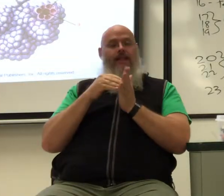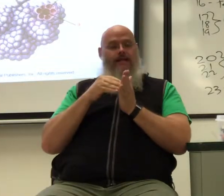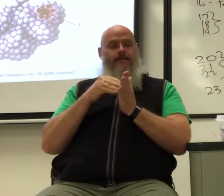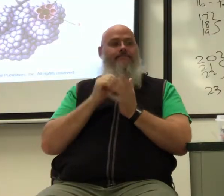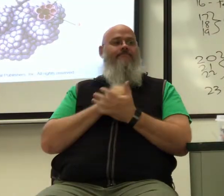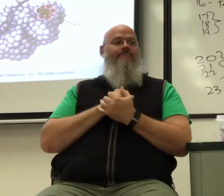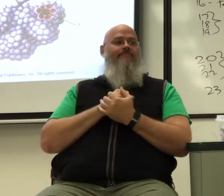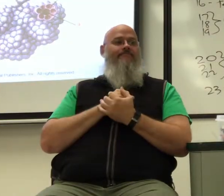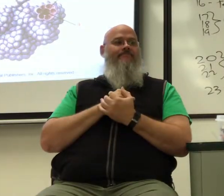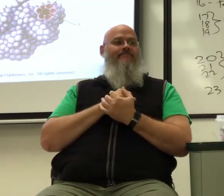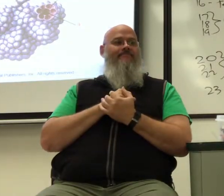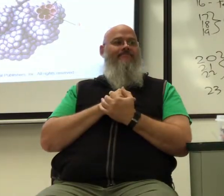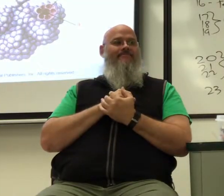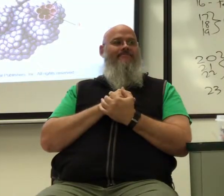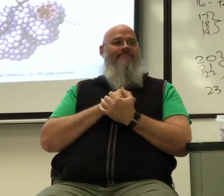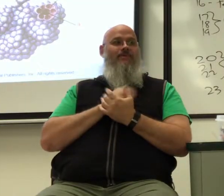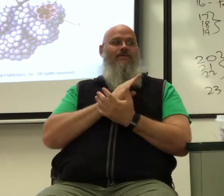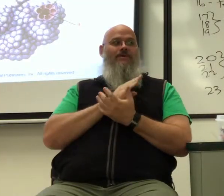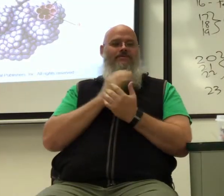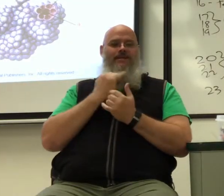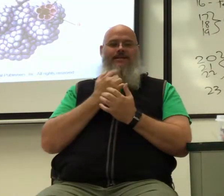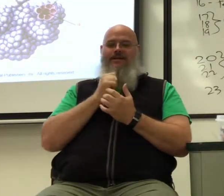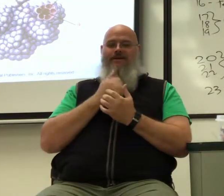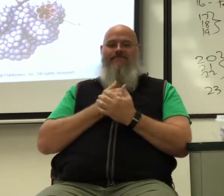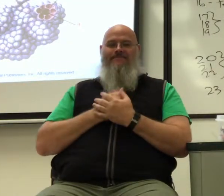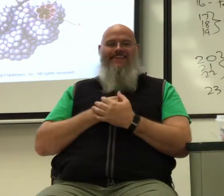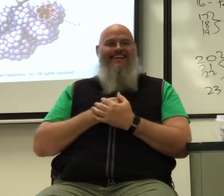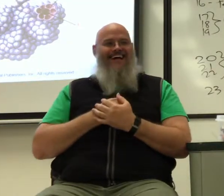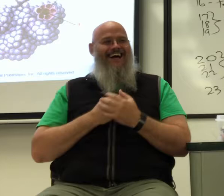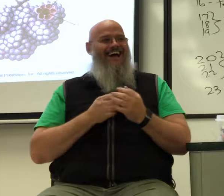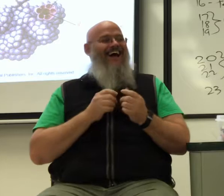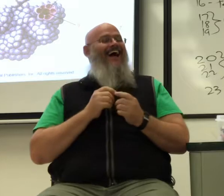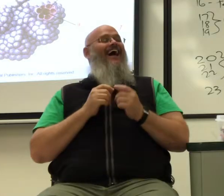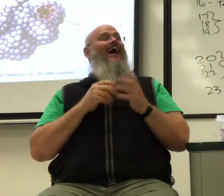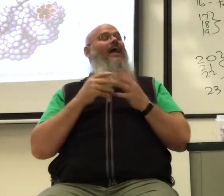So we went from one airway to 600